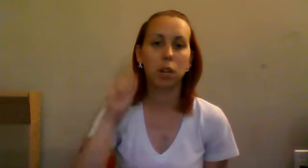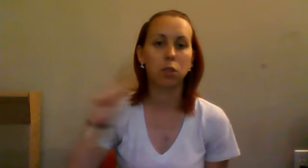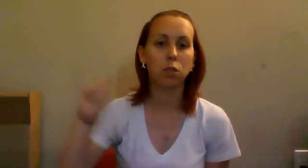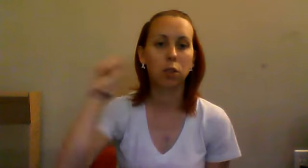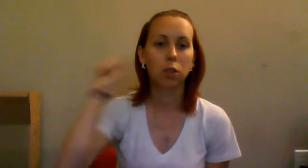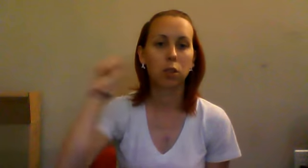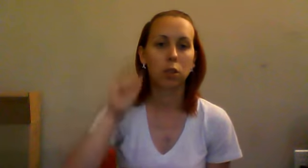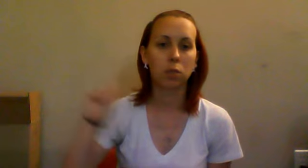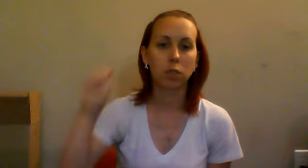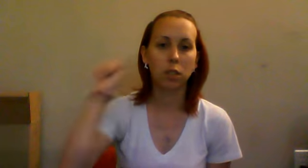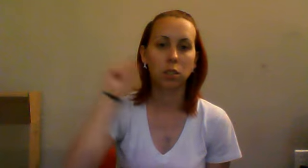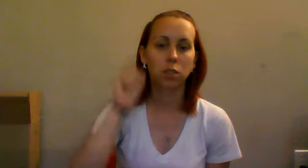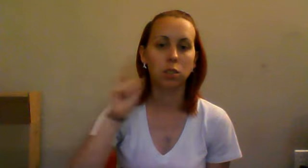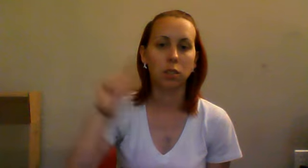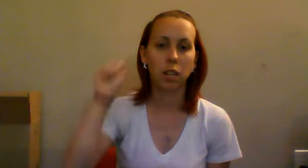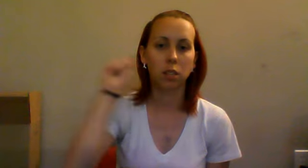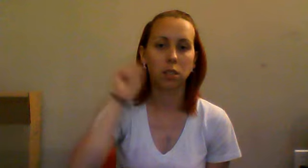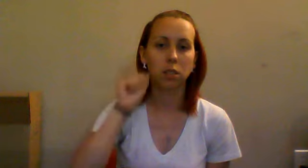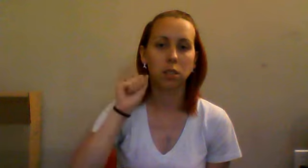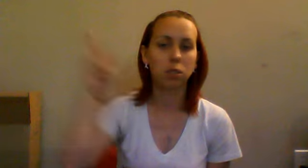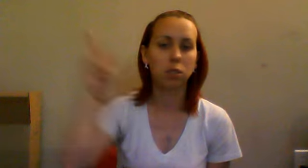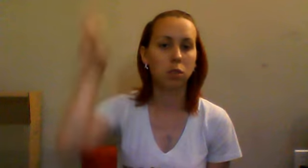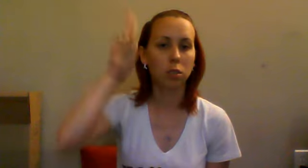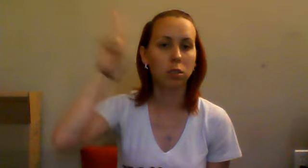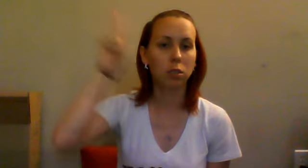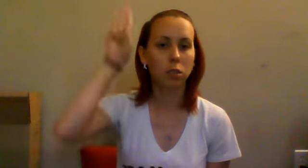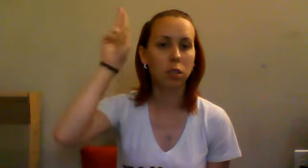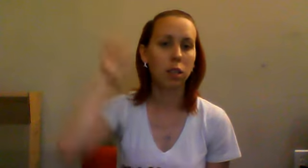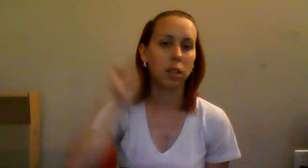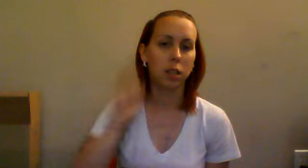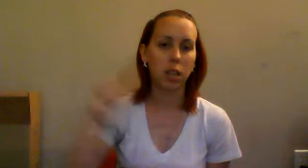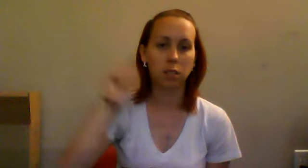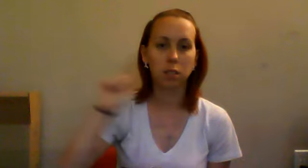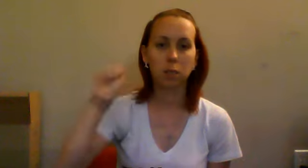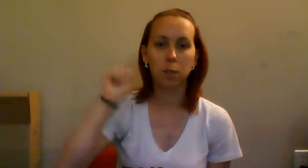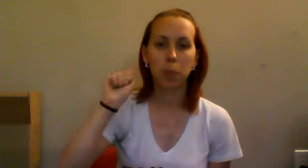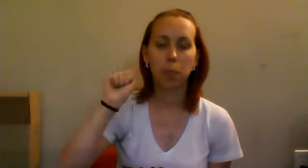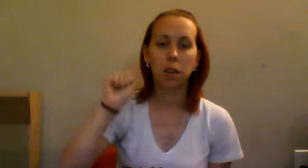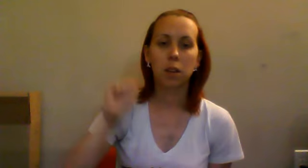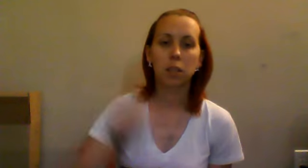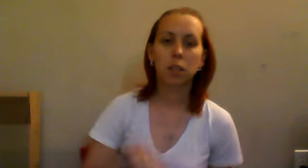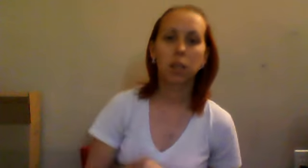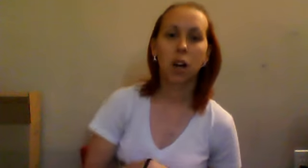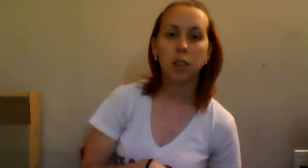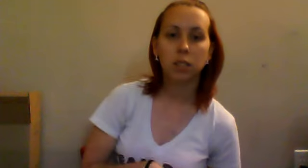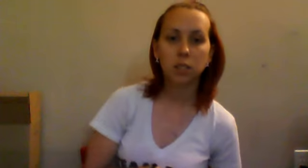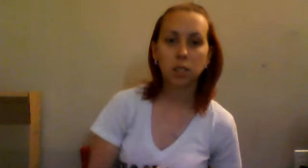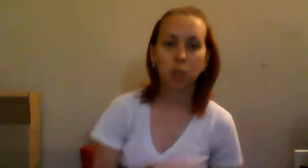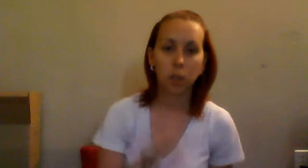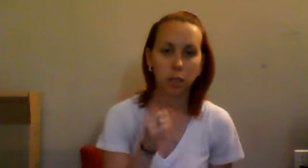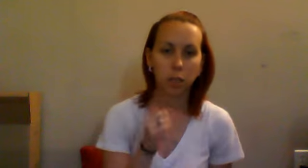you rotate it in a circle, aunt. So uncle and aunt. Cousins are